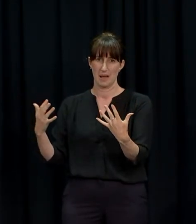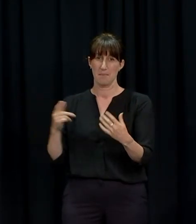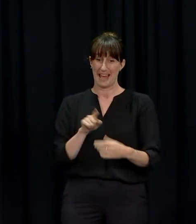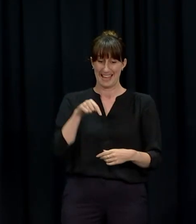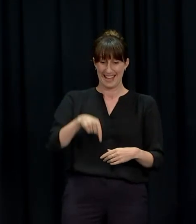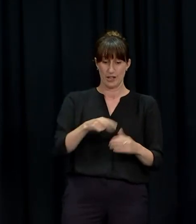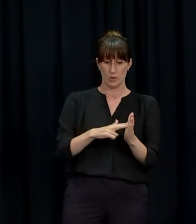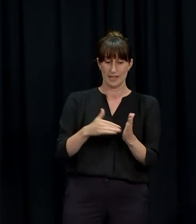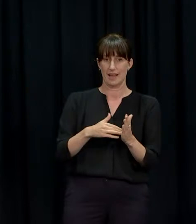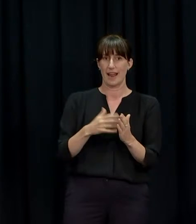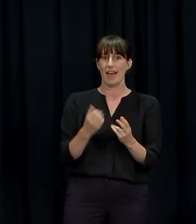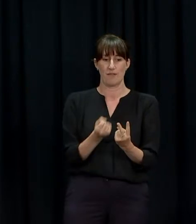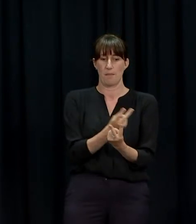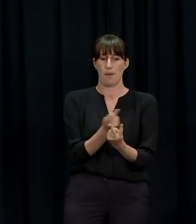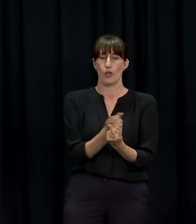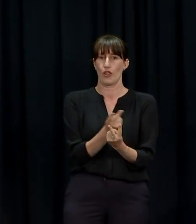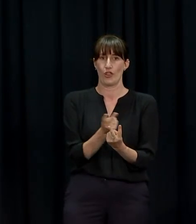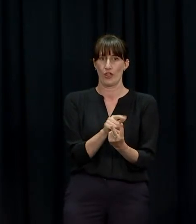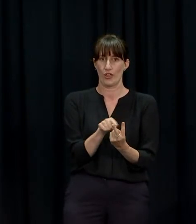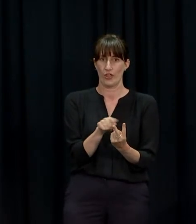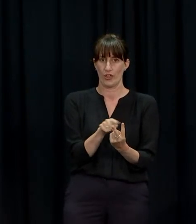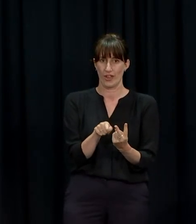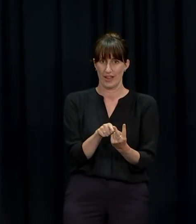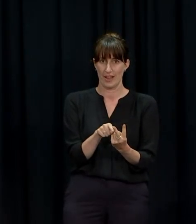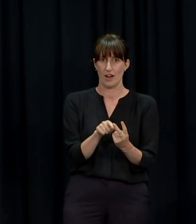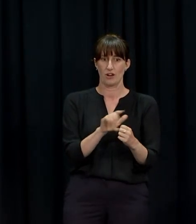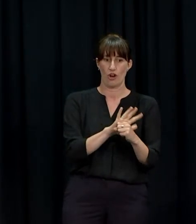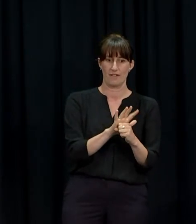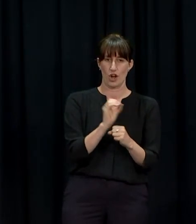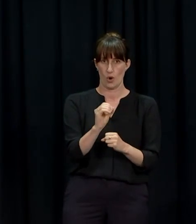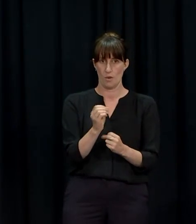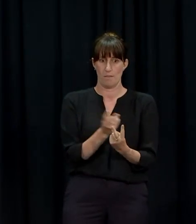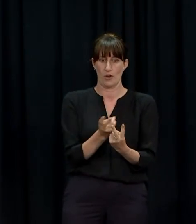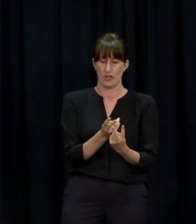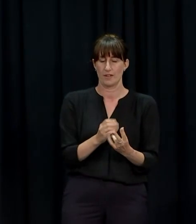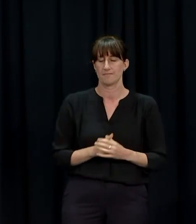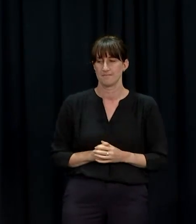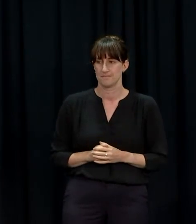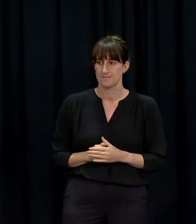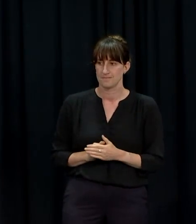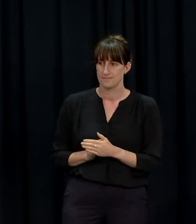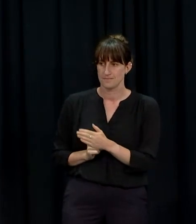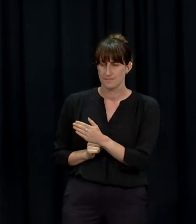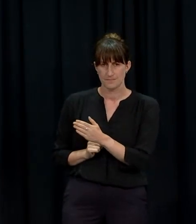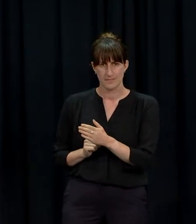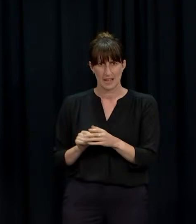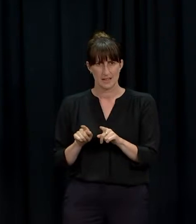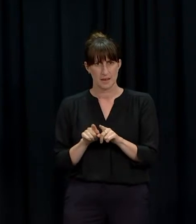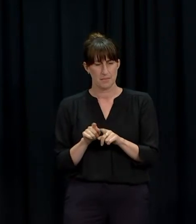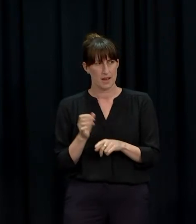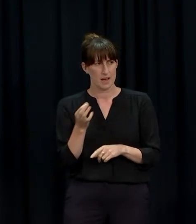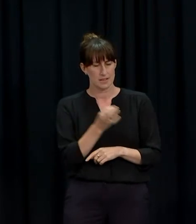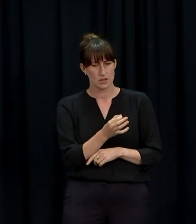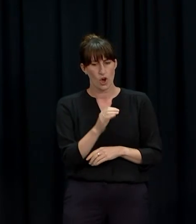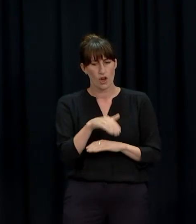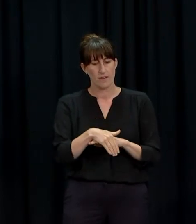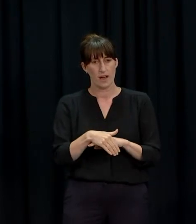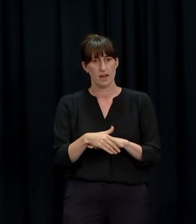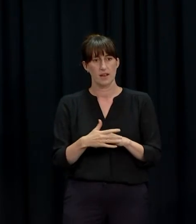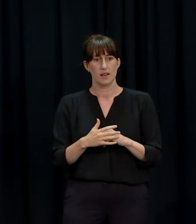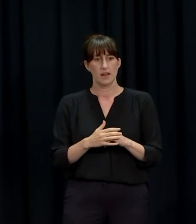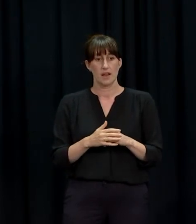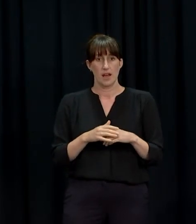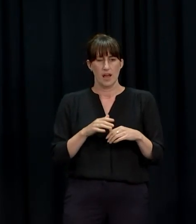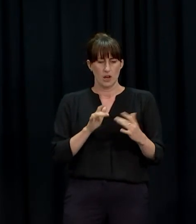helpful marker for Omicron per se. Can I also just ask in terms of the contact tracing system, you've obviously outlined how it will change over the